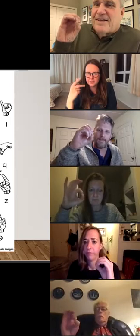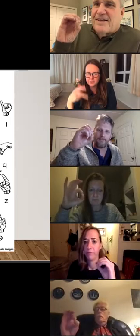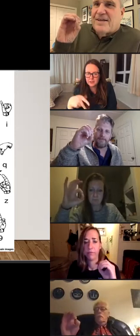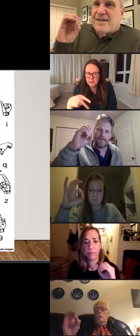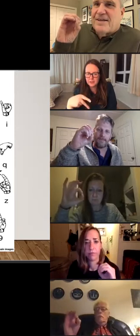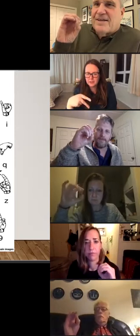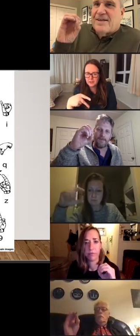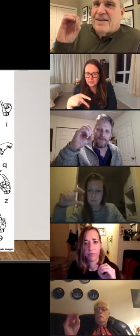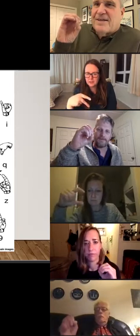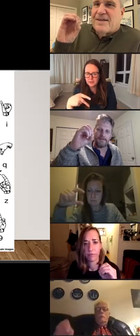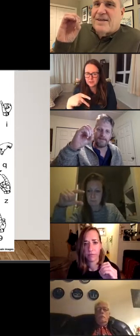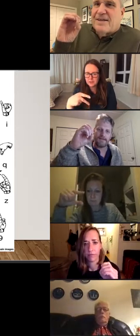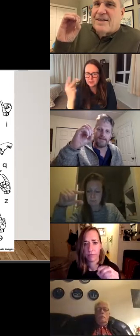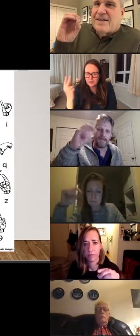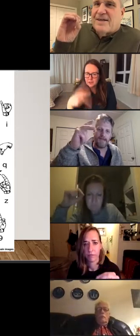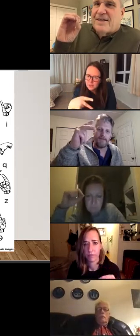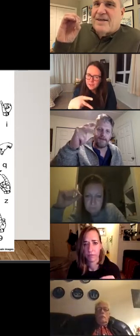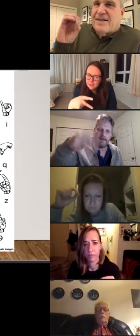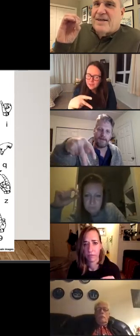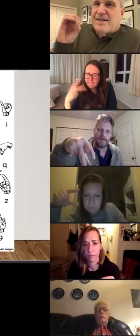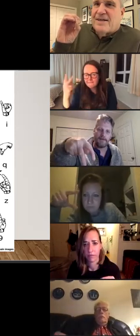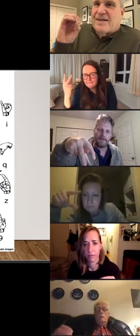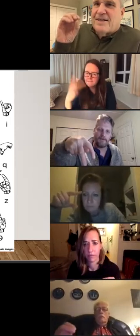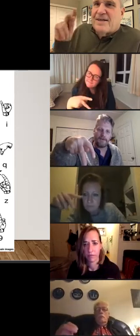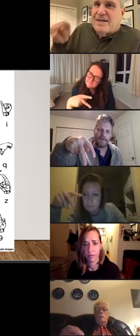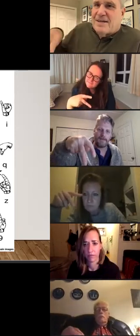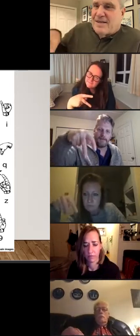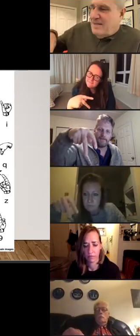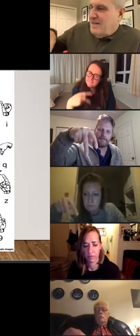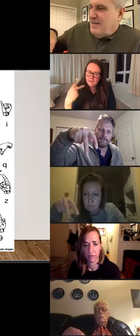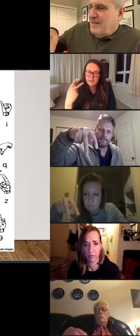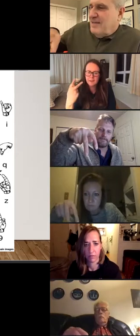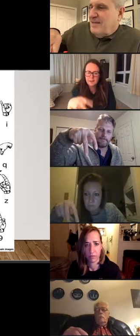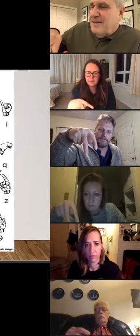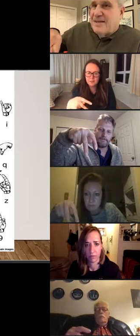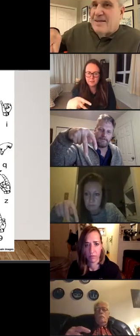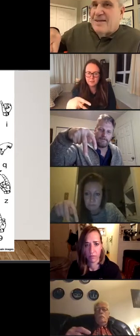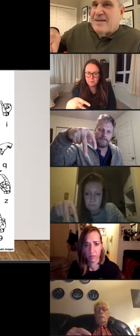And then P was just like the K, but pointed down.